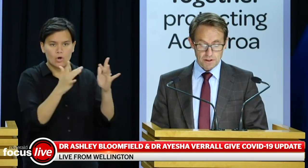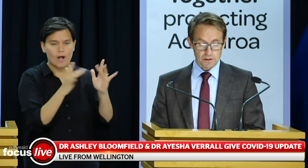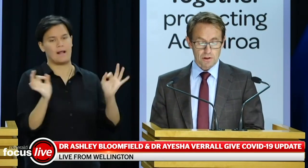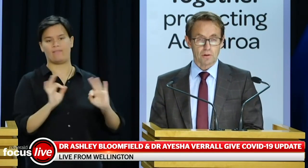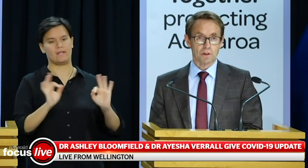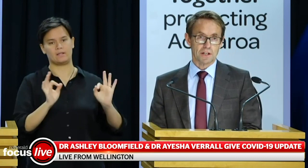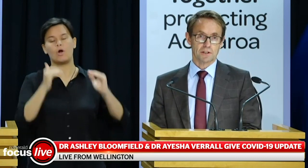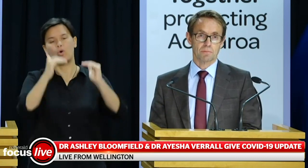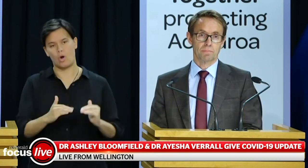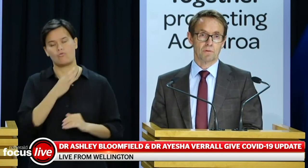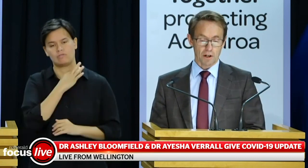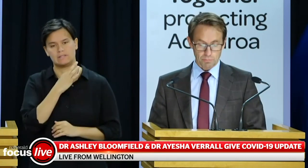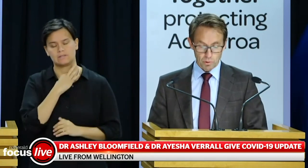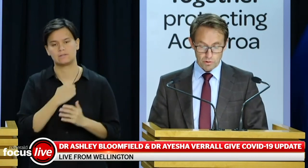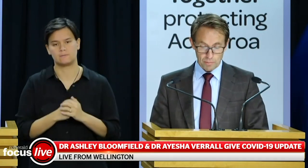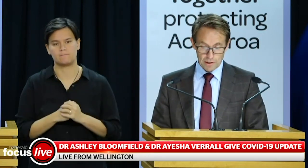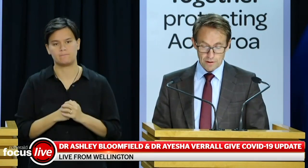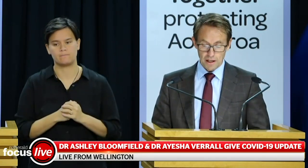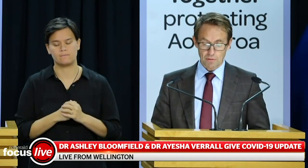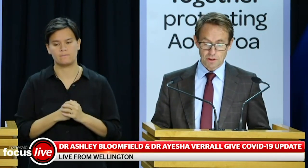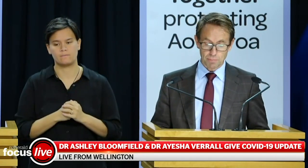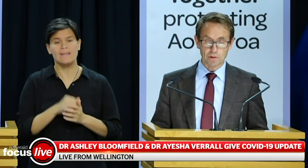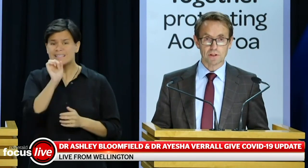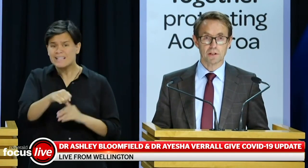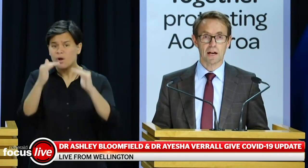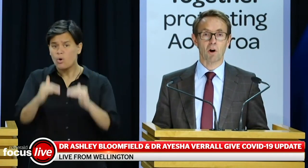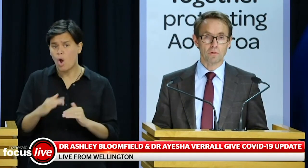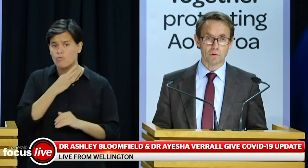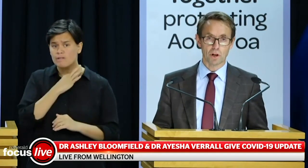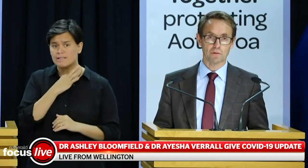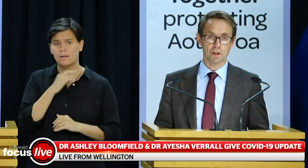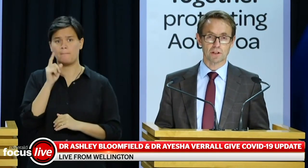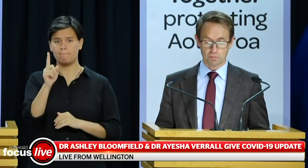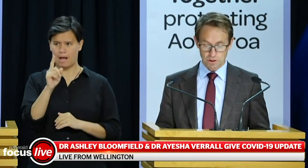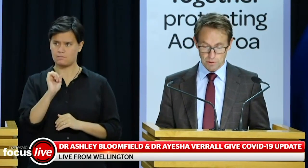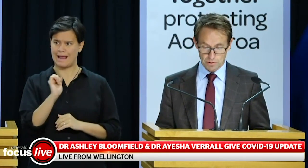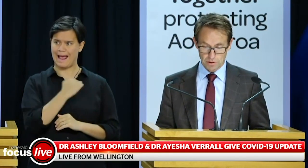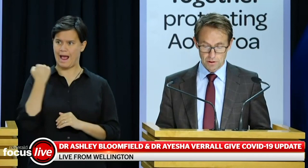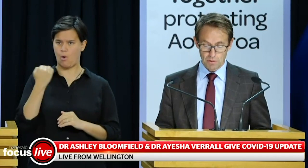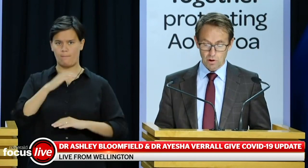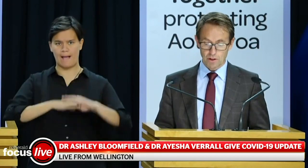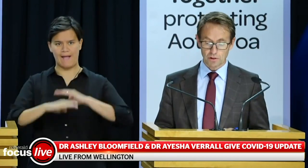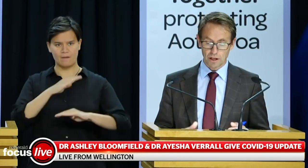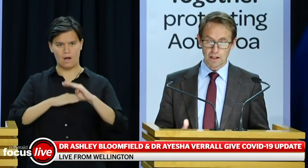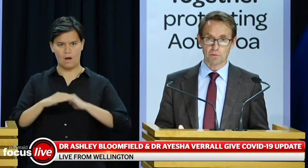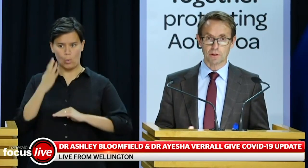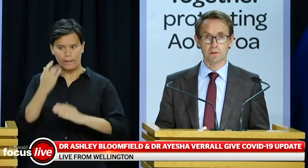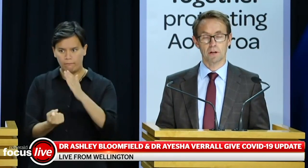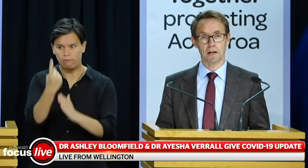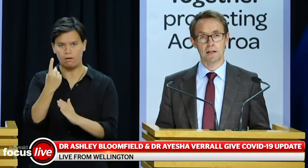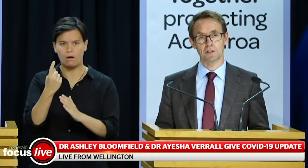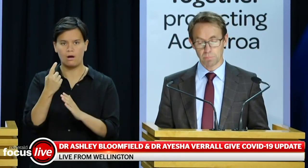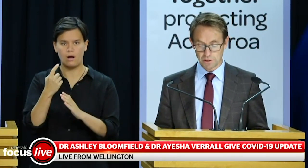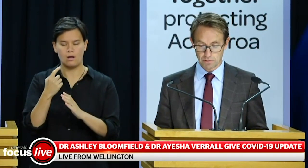has been assessed as low, it does provide an important reminder that our response, our overall COVID-19 response, relies on